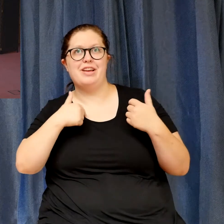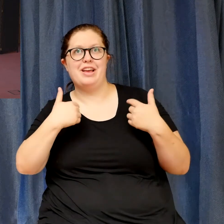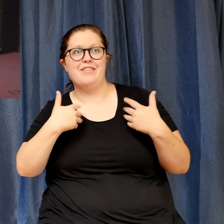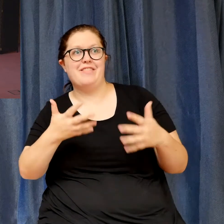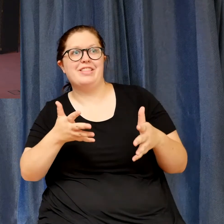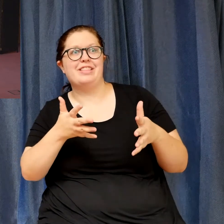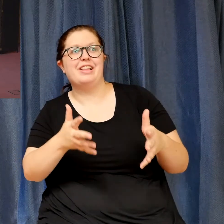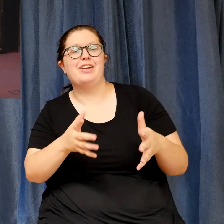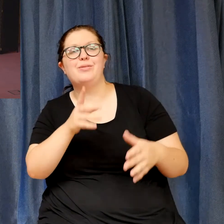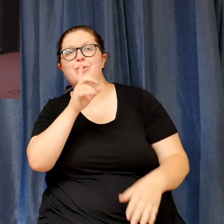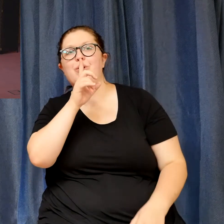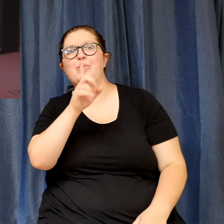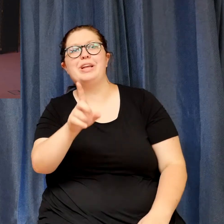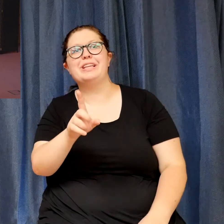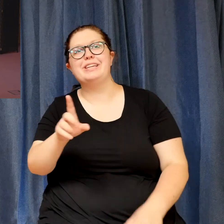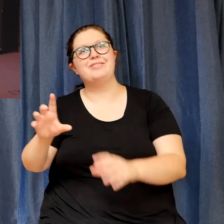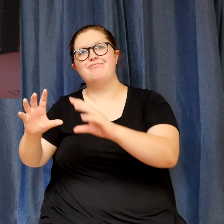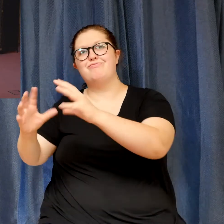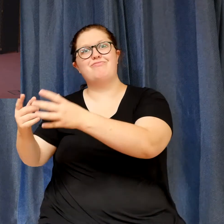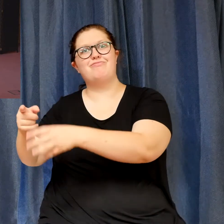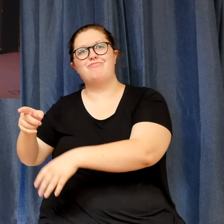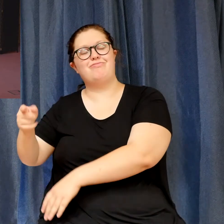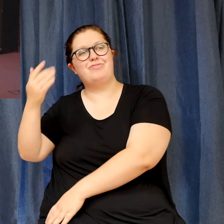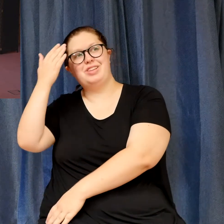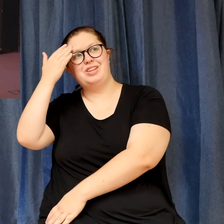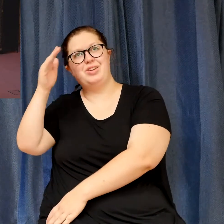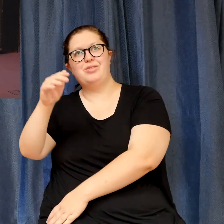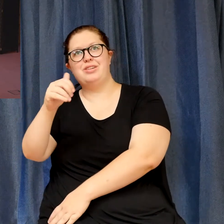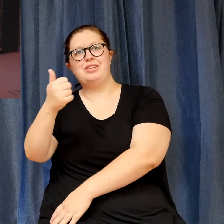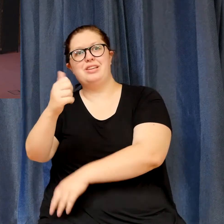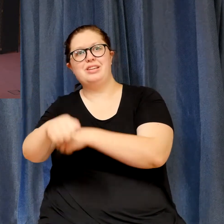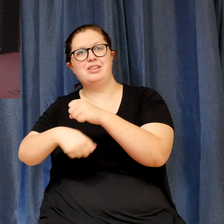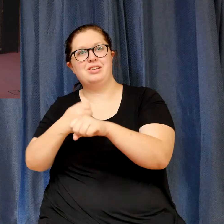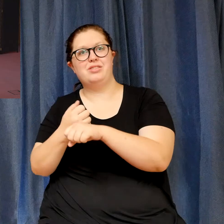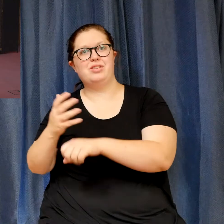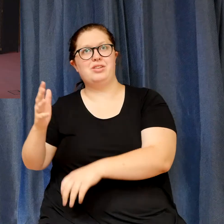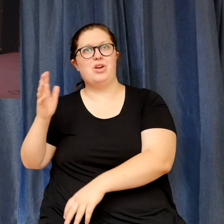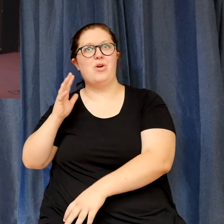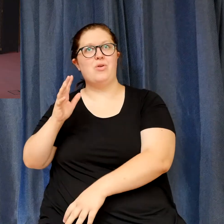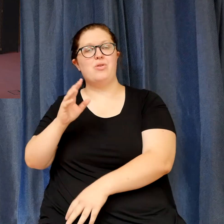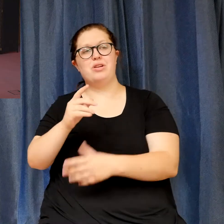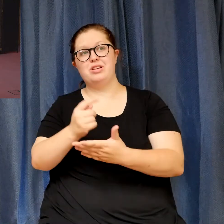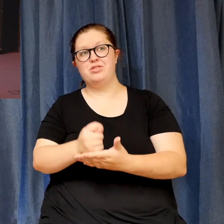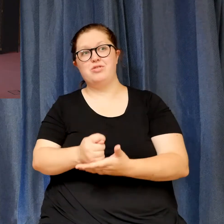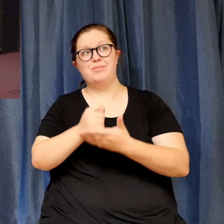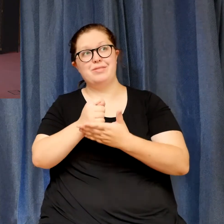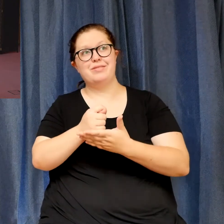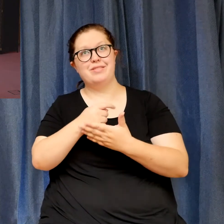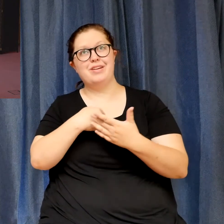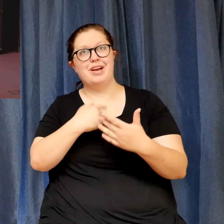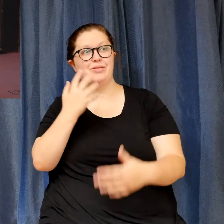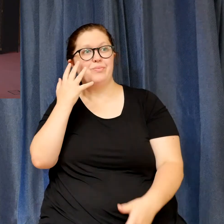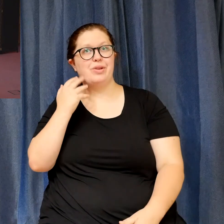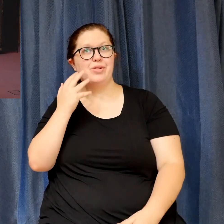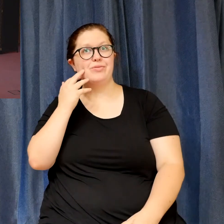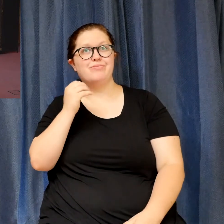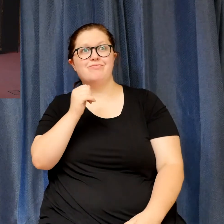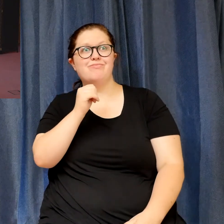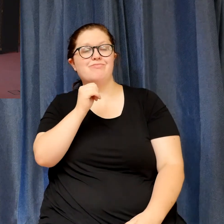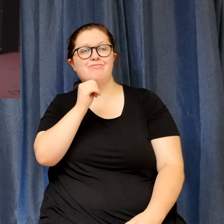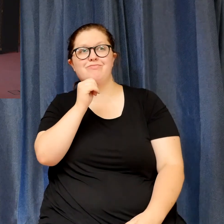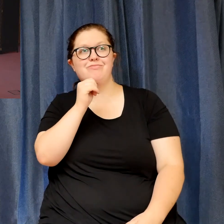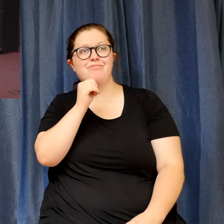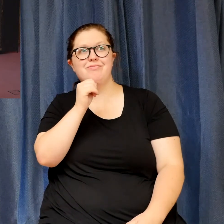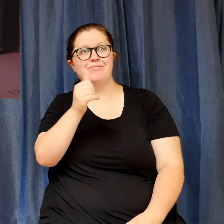is, they just didn't know. 10 years ago, the treatment I got didn't exist. I thought I